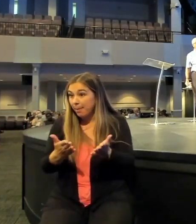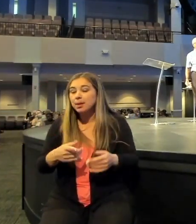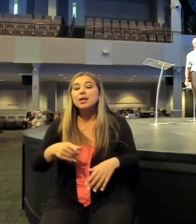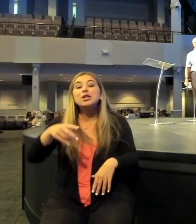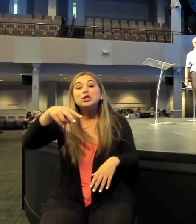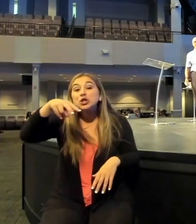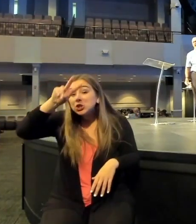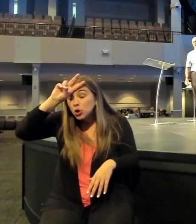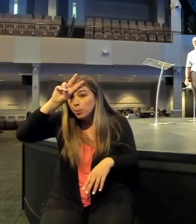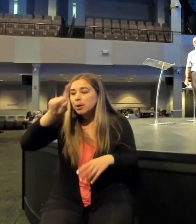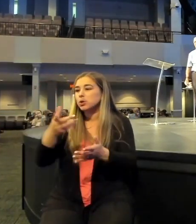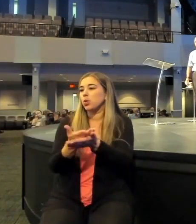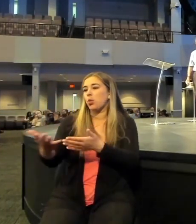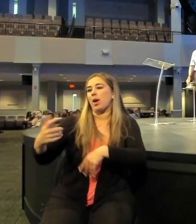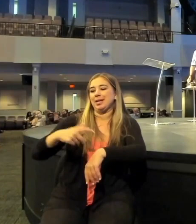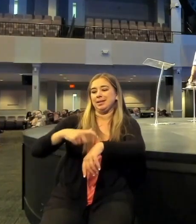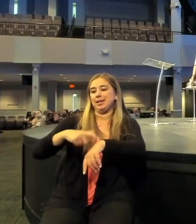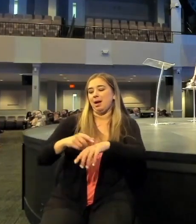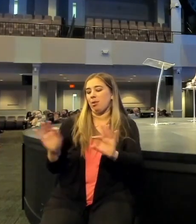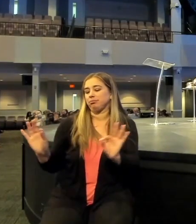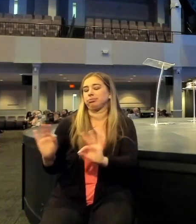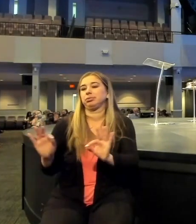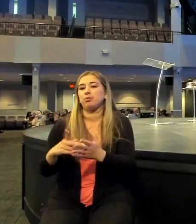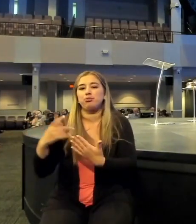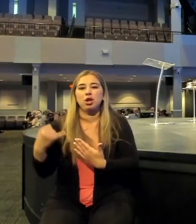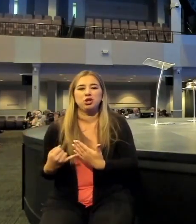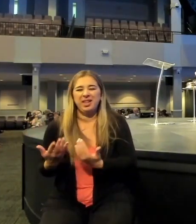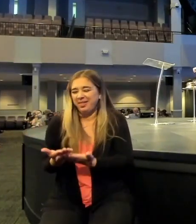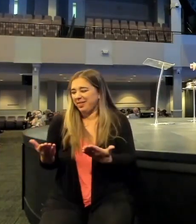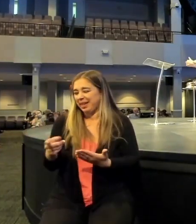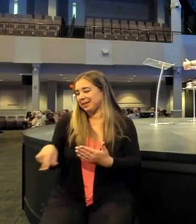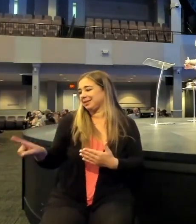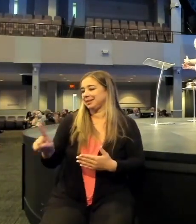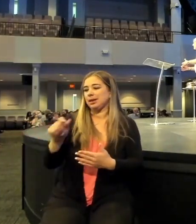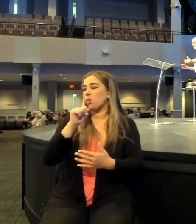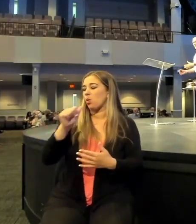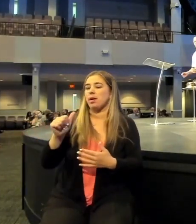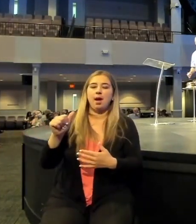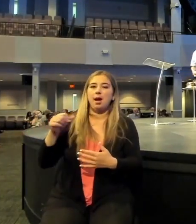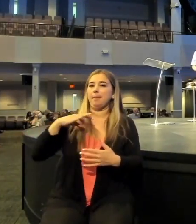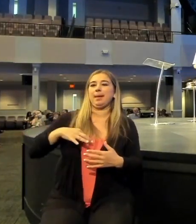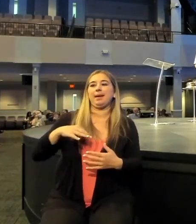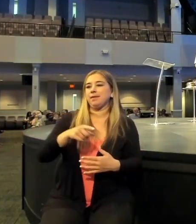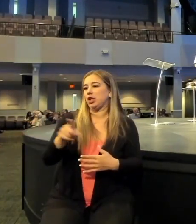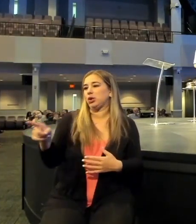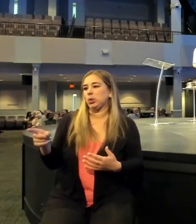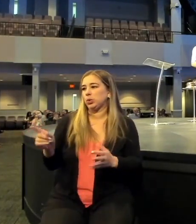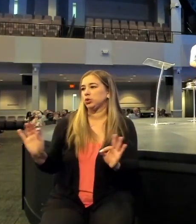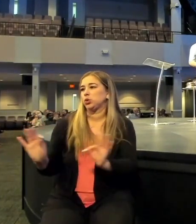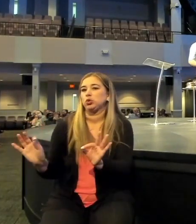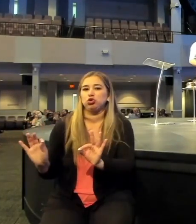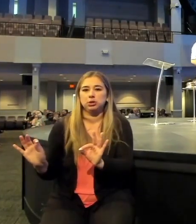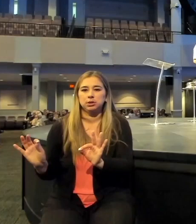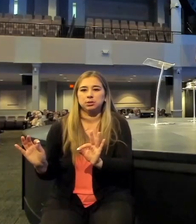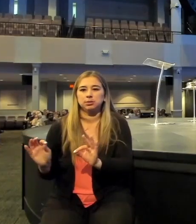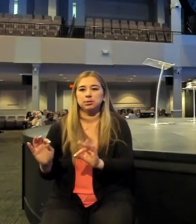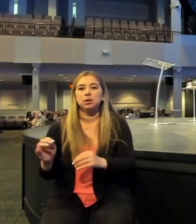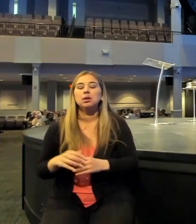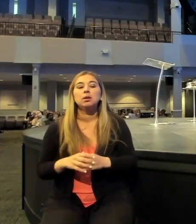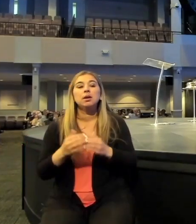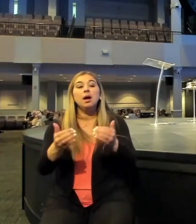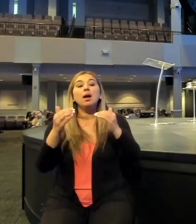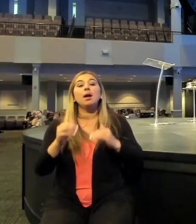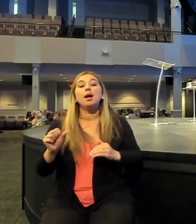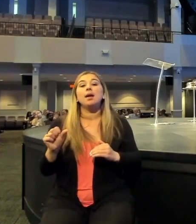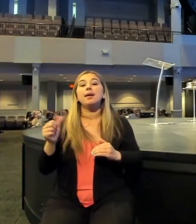it's stupid to waste time on useless projects, on things that really are not going to get you anywhere, so it's useless. It's today's English version. Let's look at